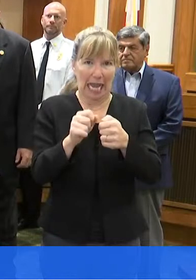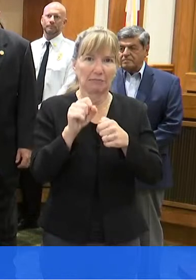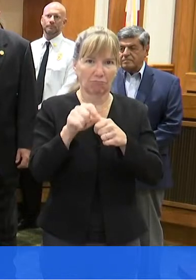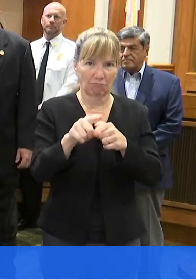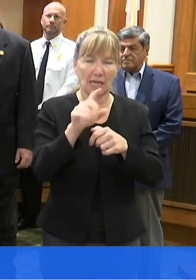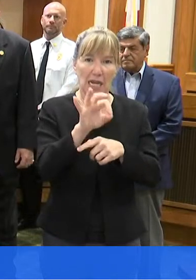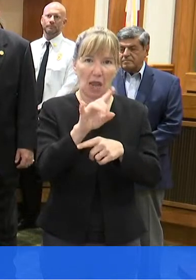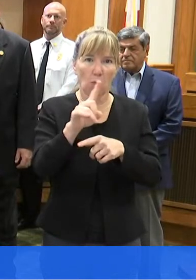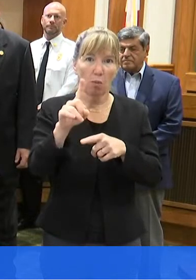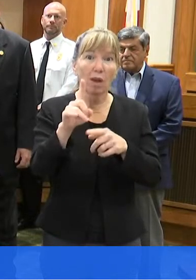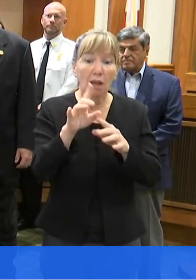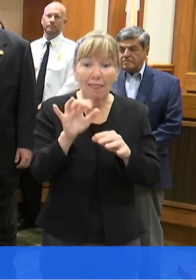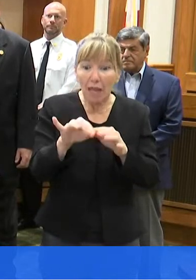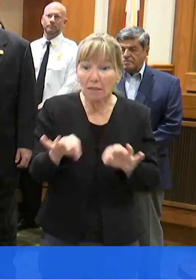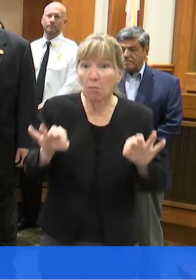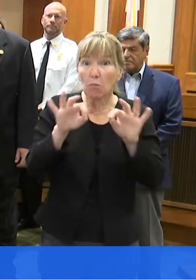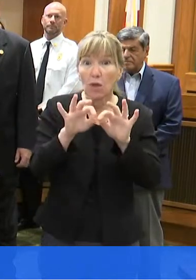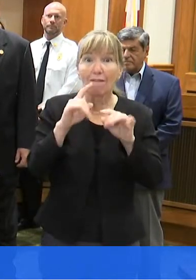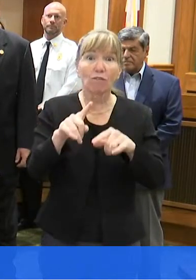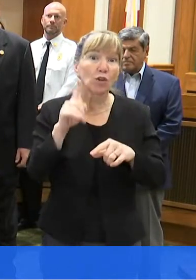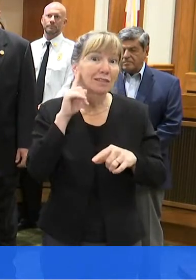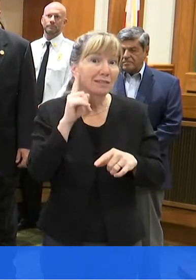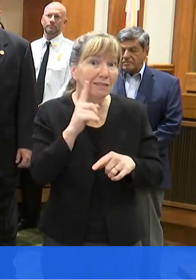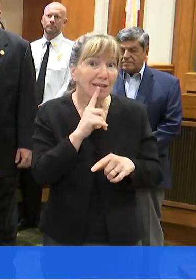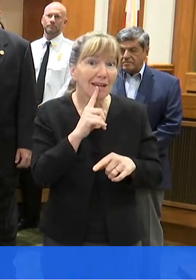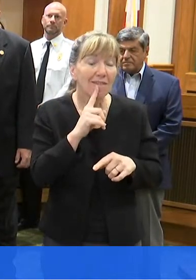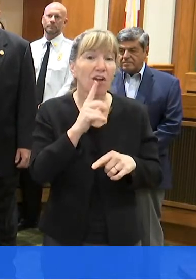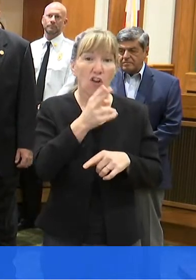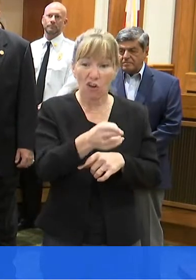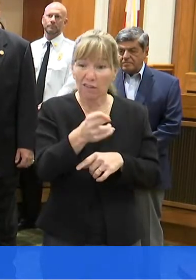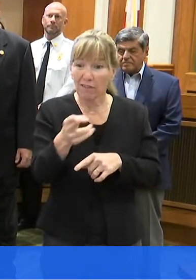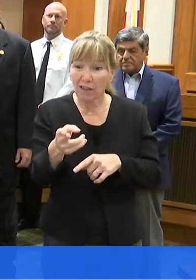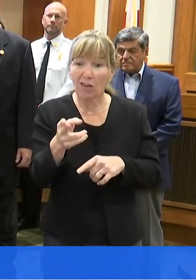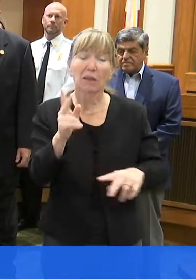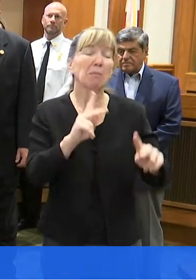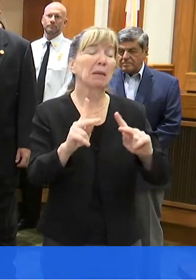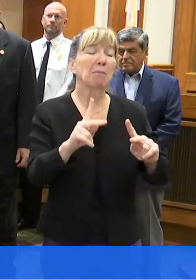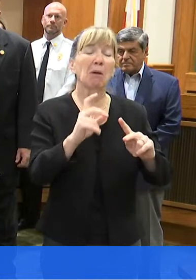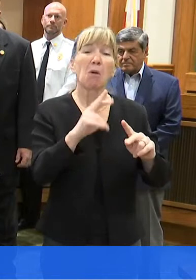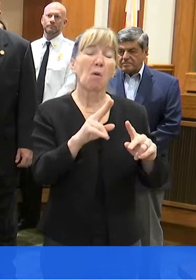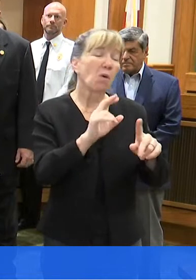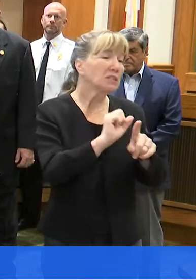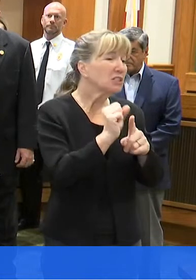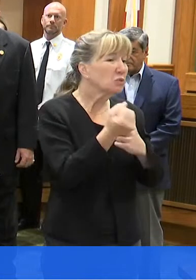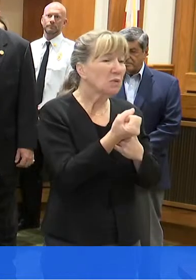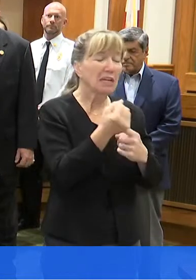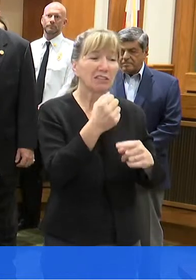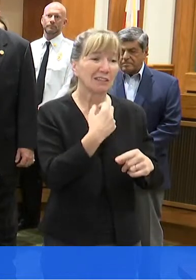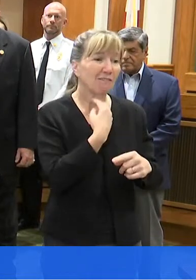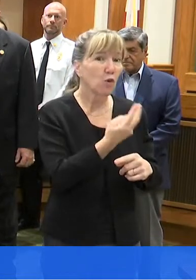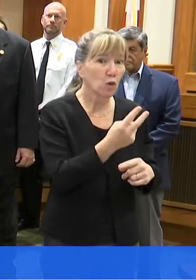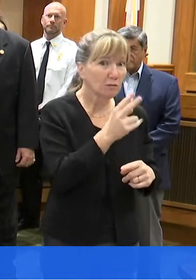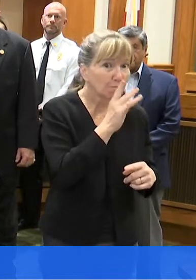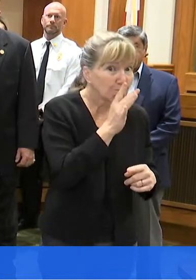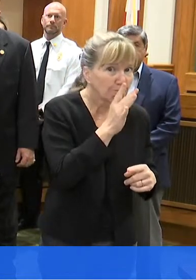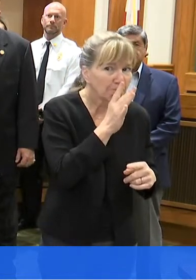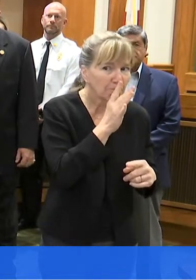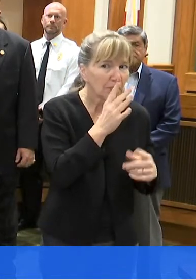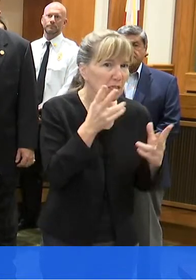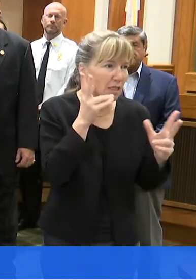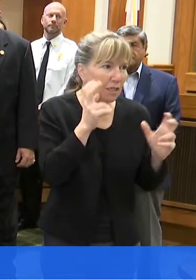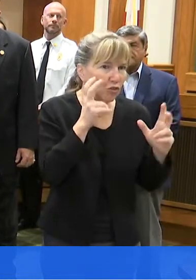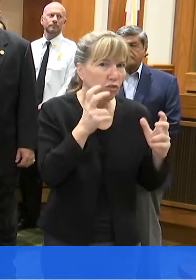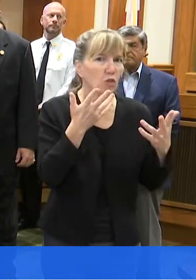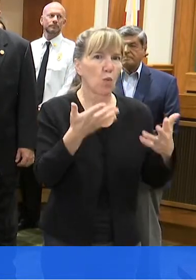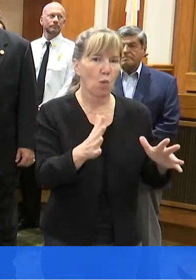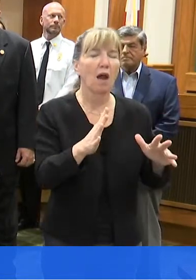important option, especially for the deaf and hard of hearing, or people in situations where a voice call to 911 isn't